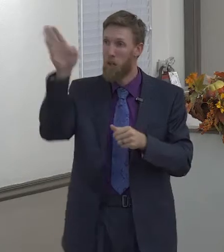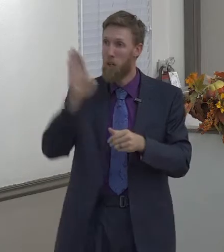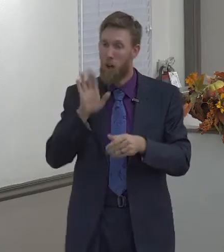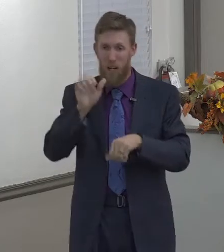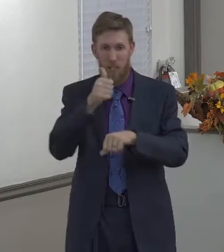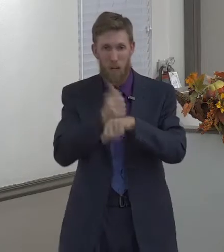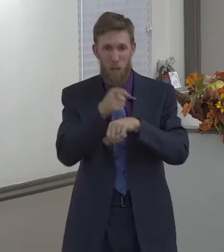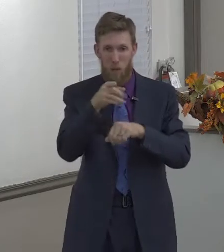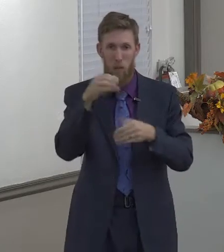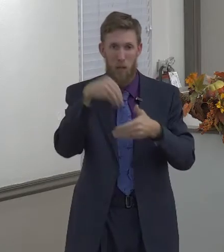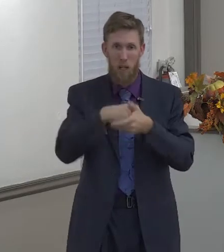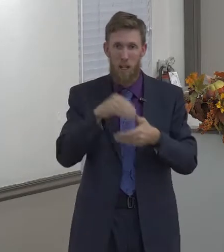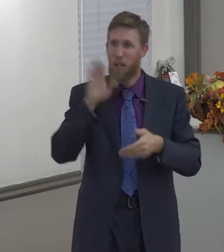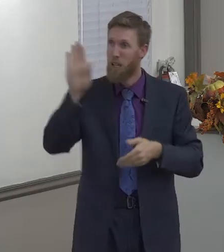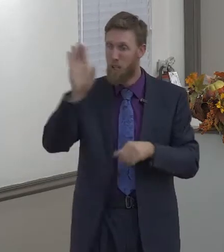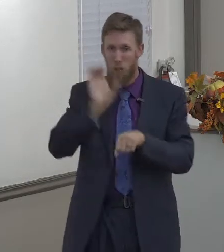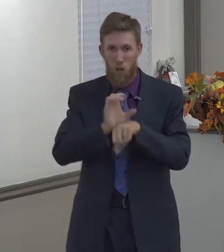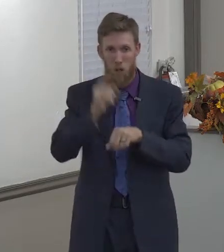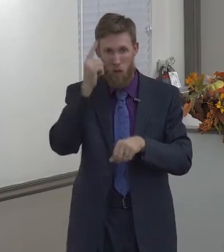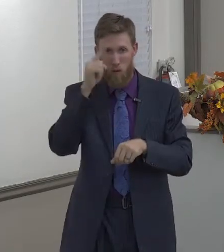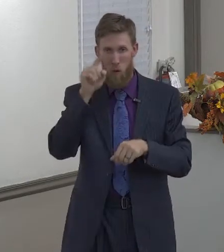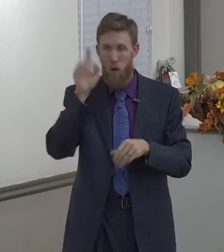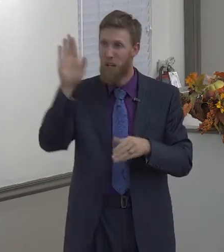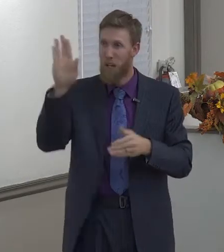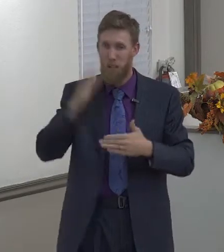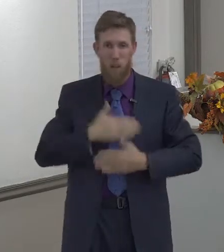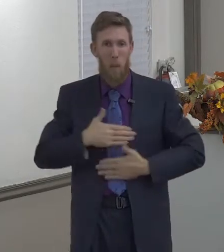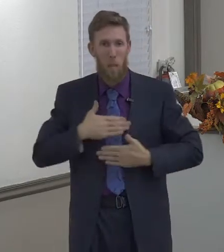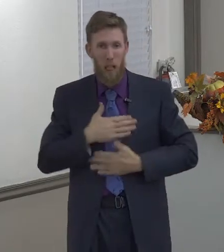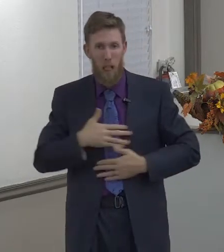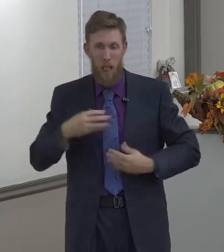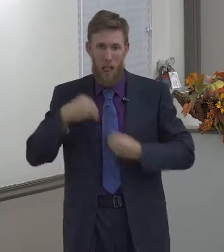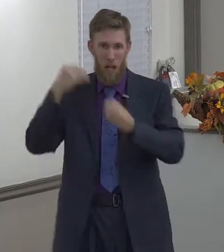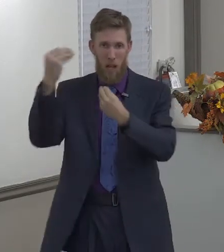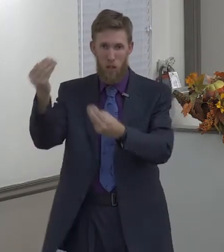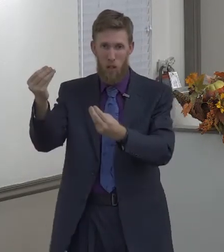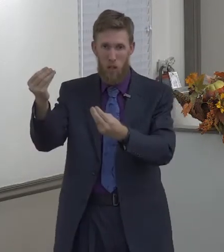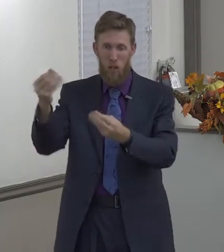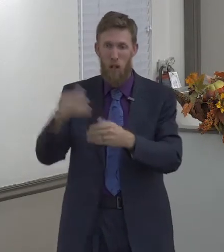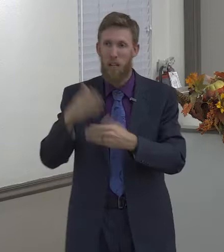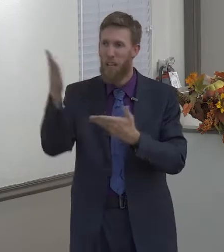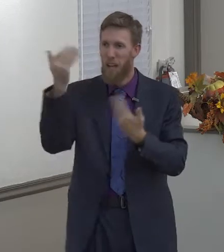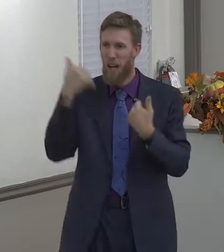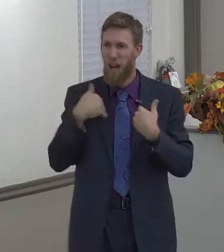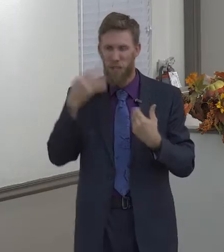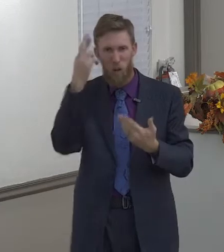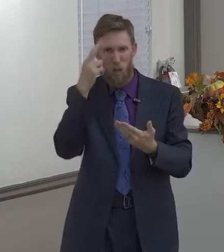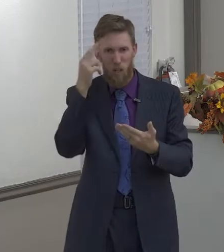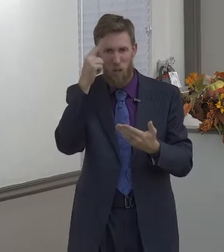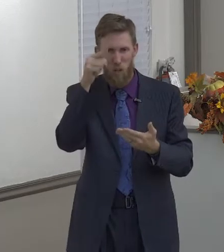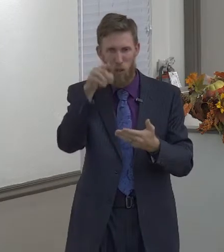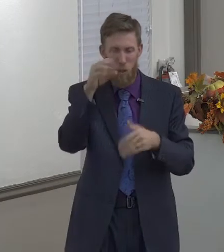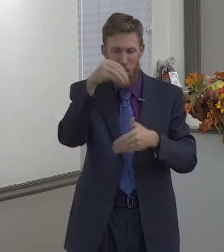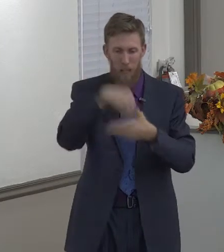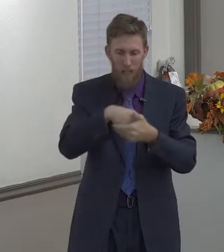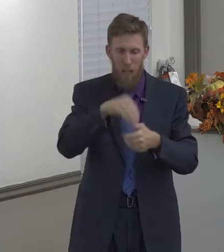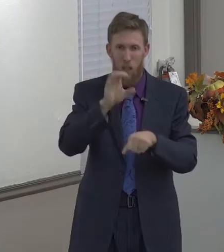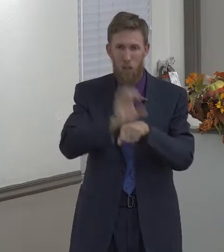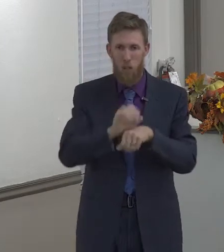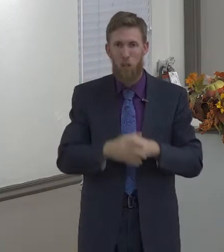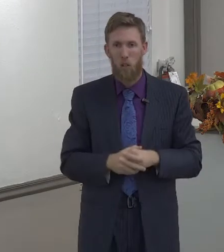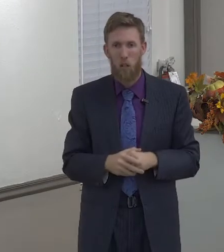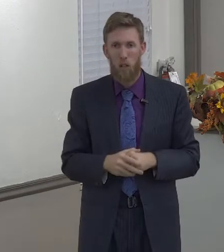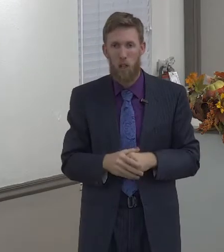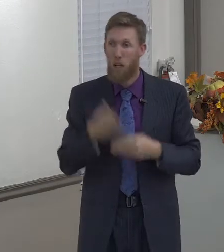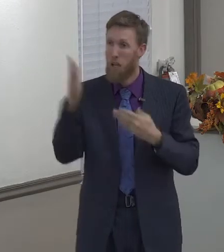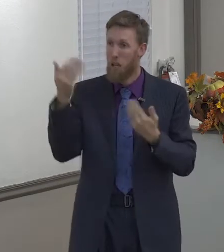person that God doesn't have a desire and an expectation that they do something in the church. Not a single